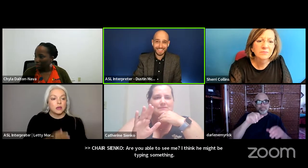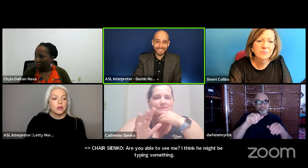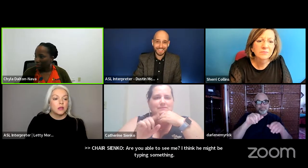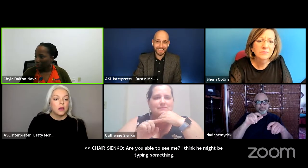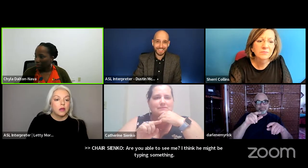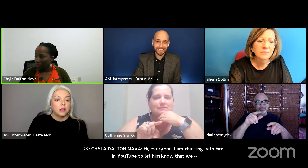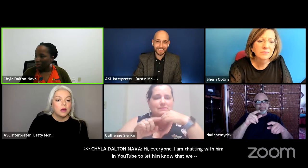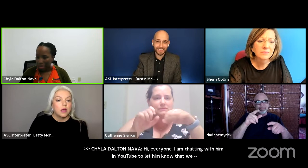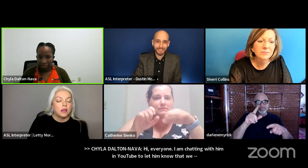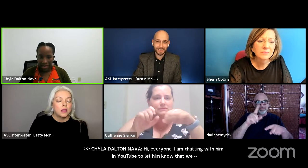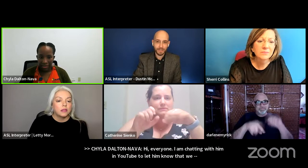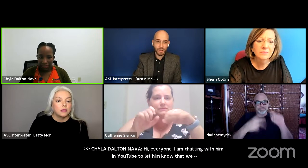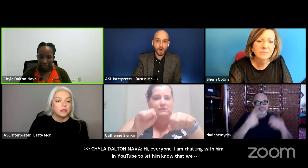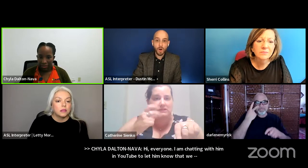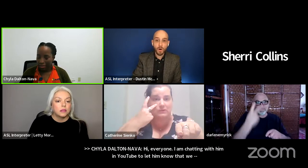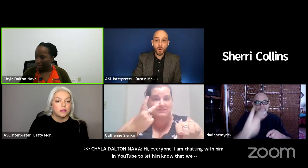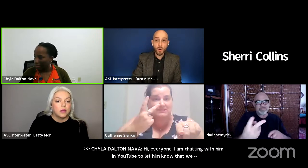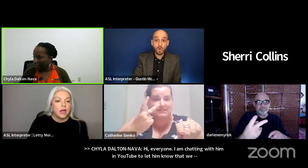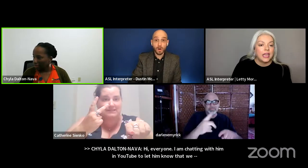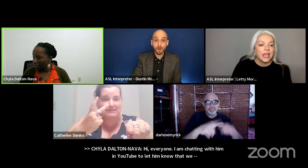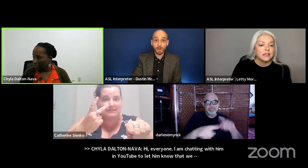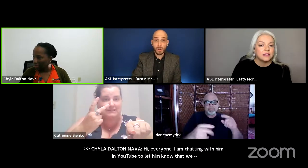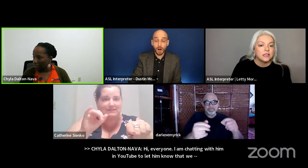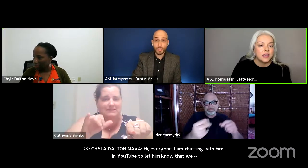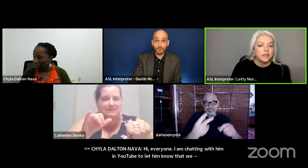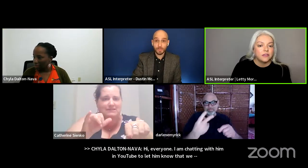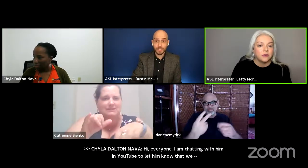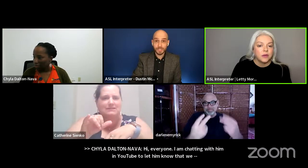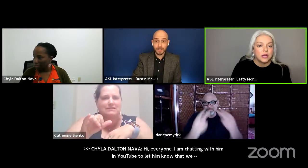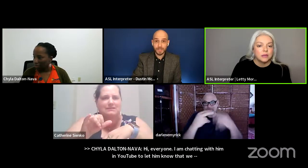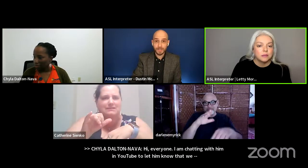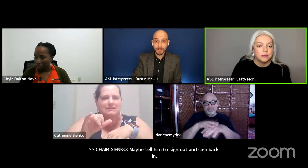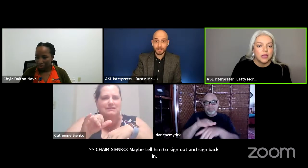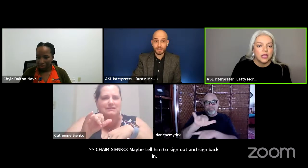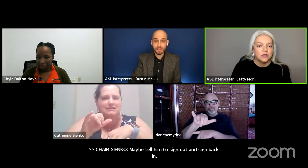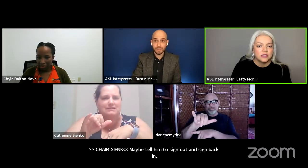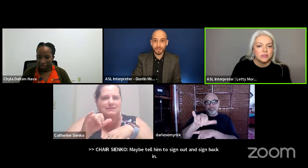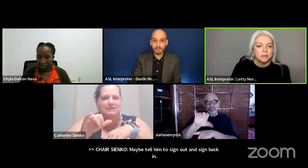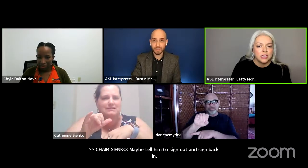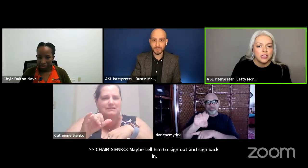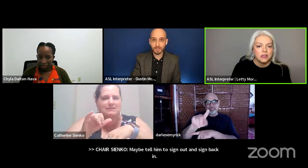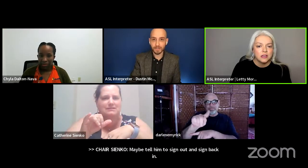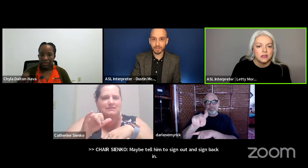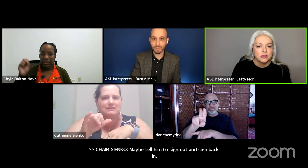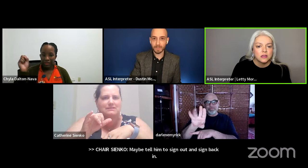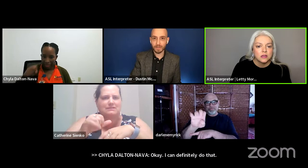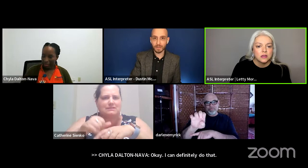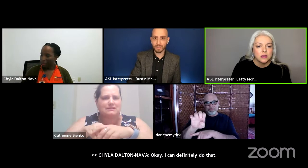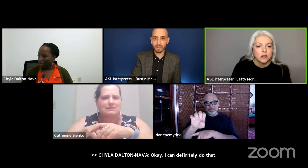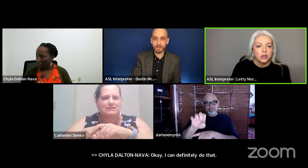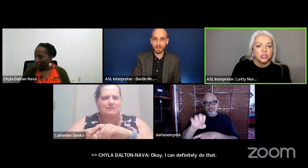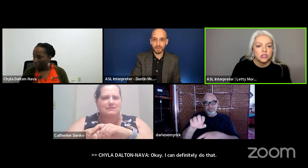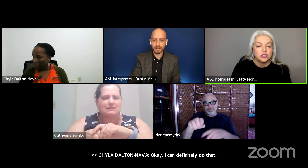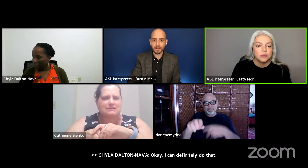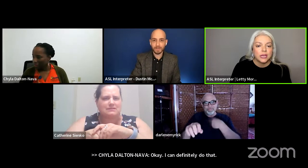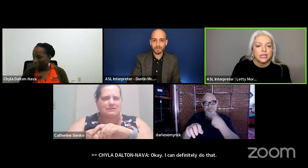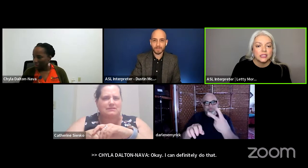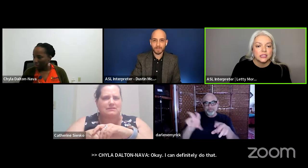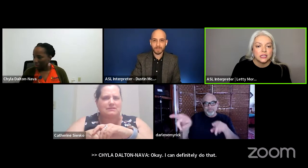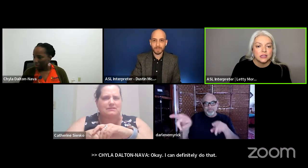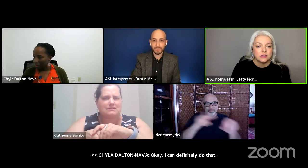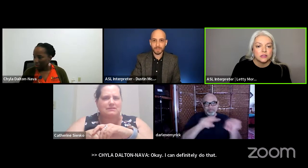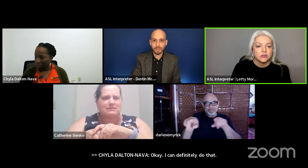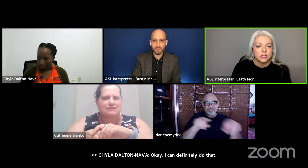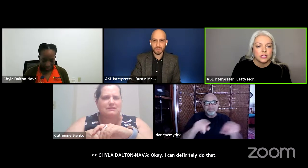in. So, okay, I Uh, could definitely do that. I Oh, can't see are you able to everyone. see? Can you see me? On YouTube, I